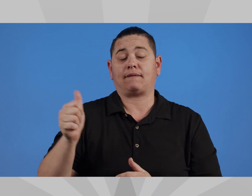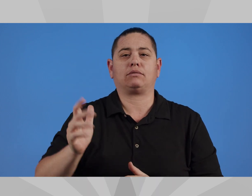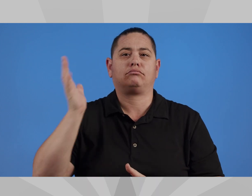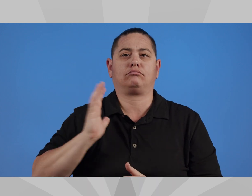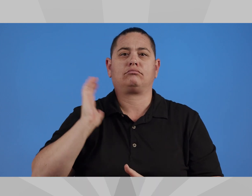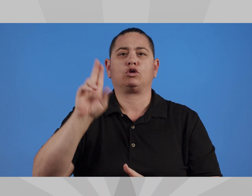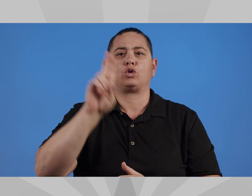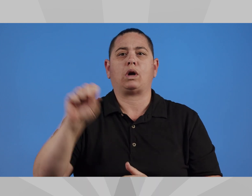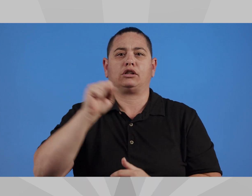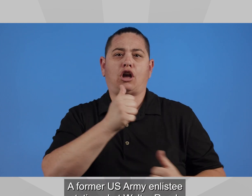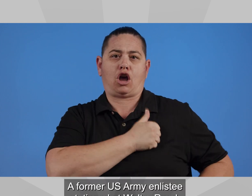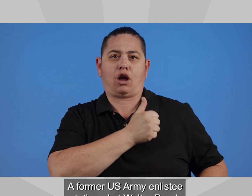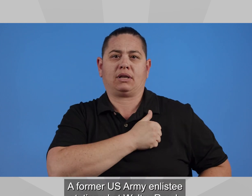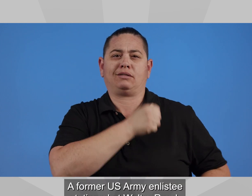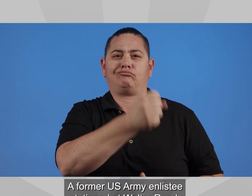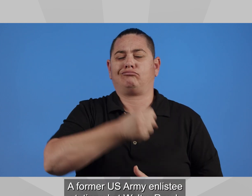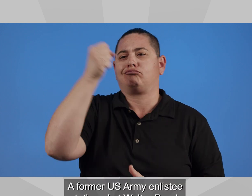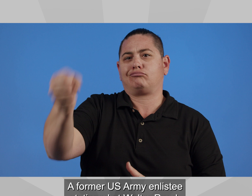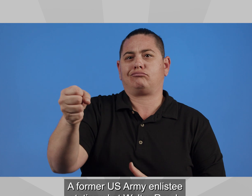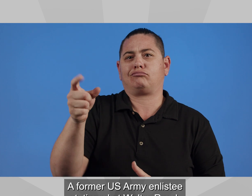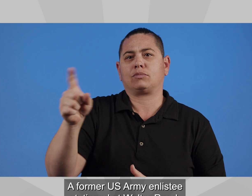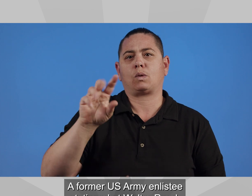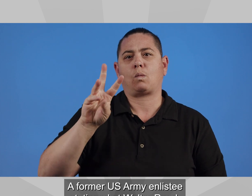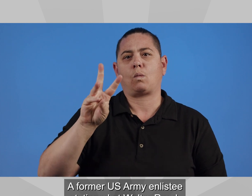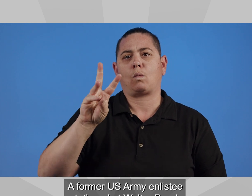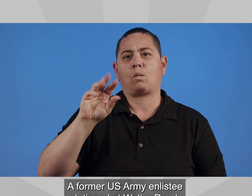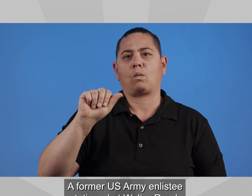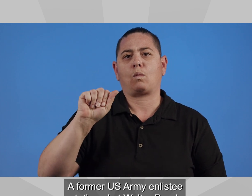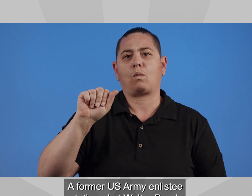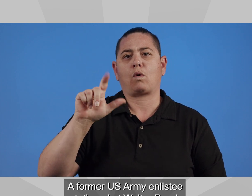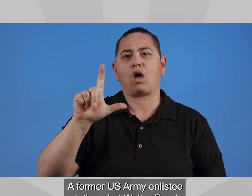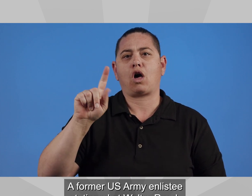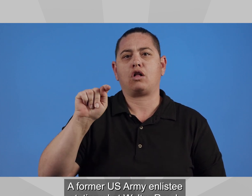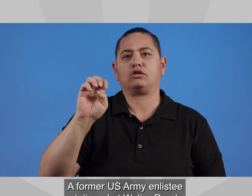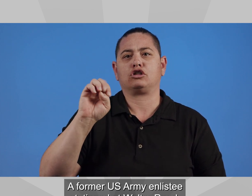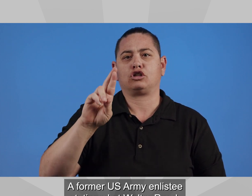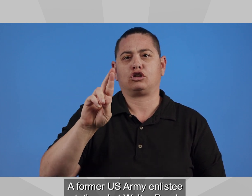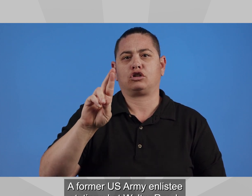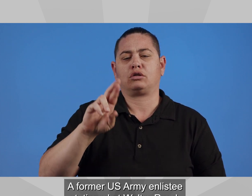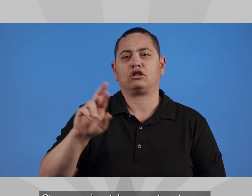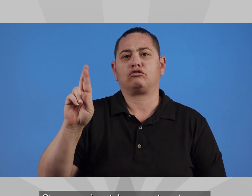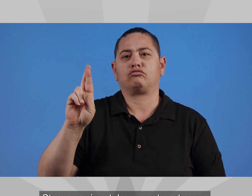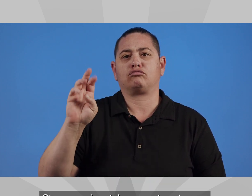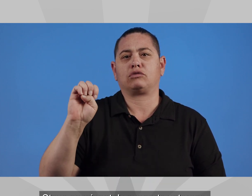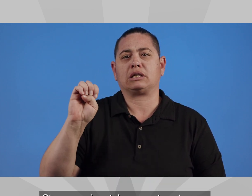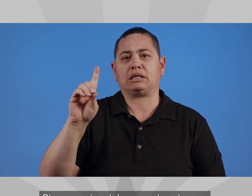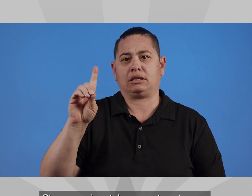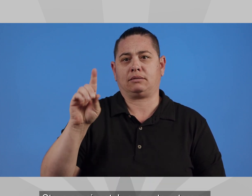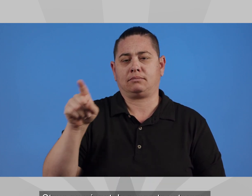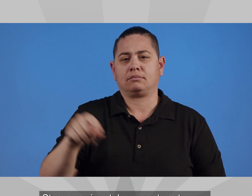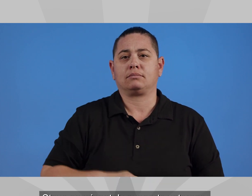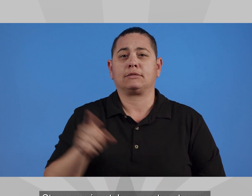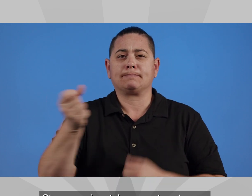successes. A former U.S. Army enlistee stationed at Walter Reed, Steve